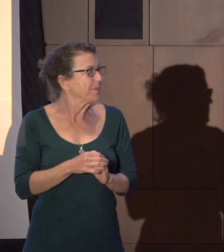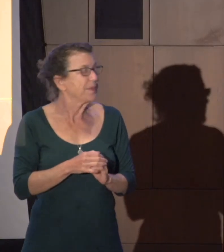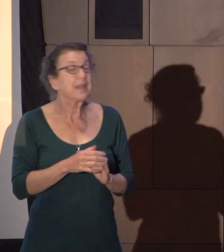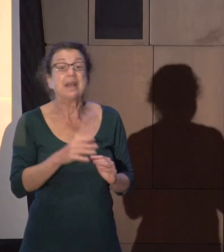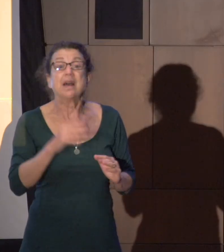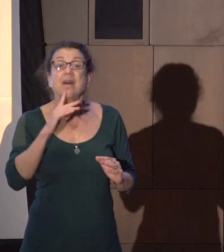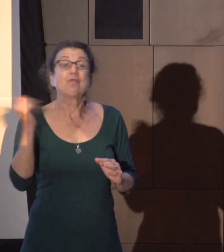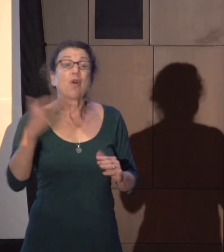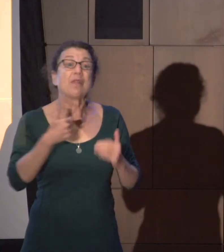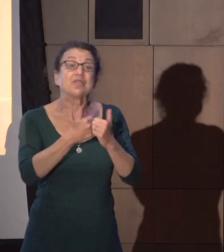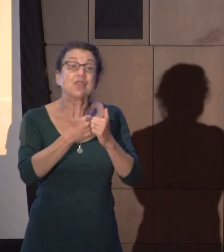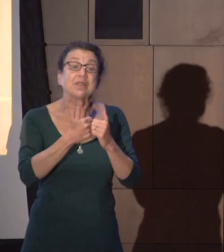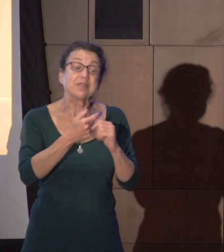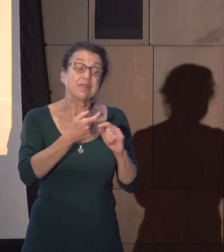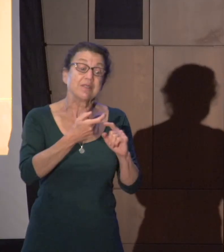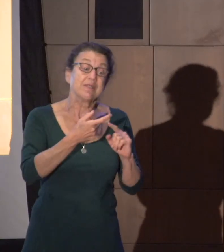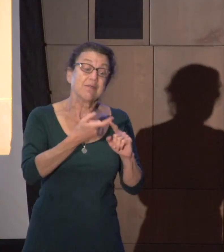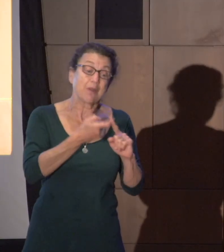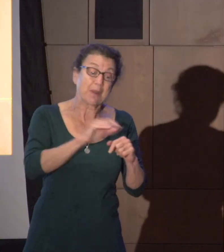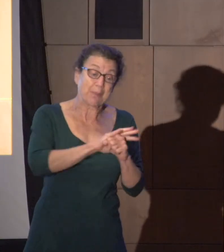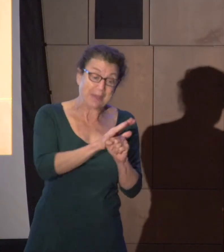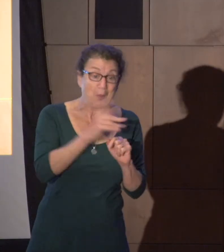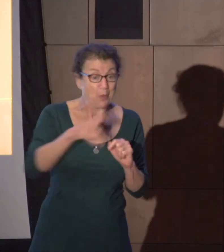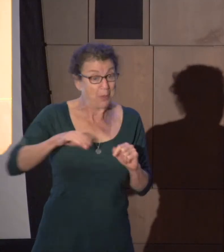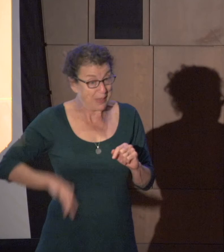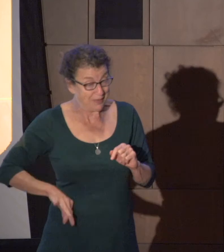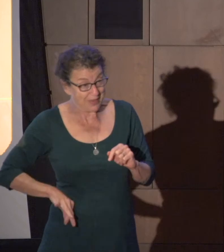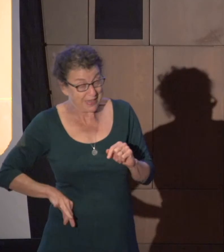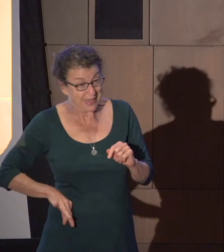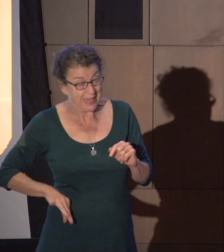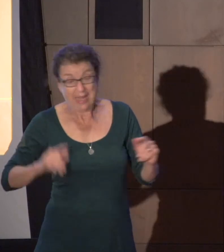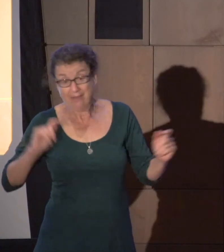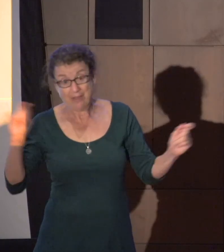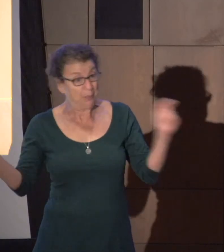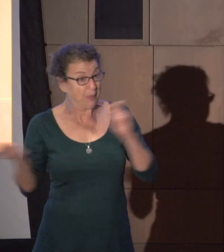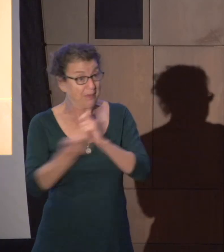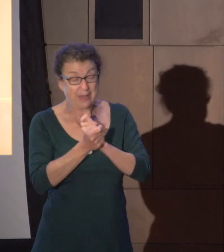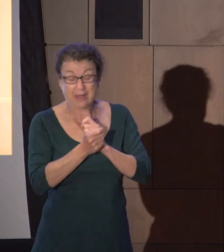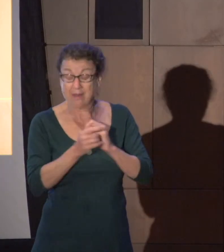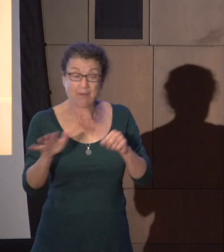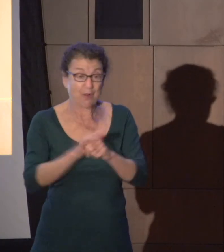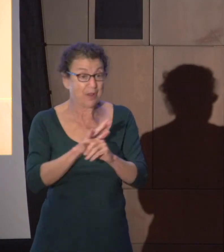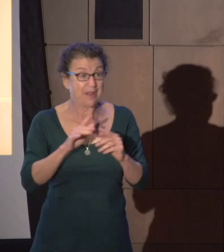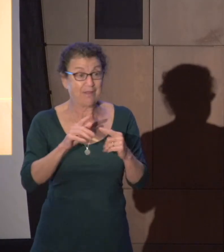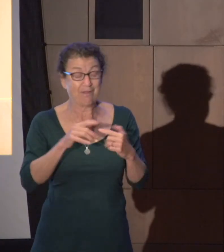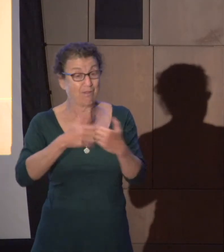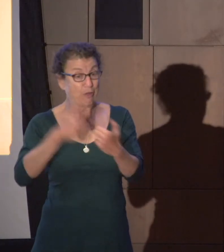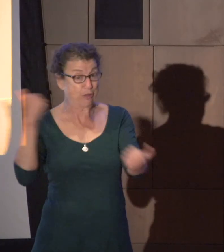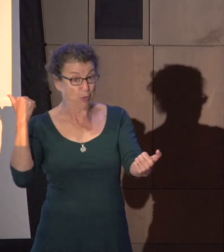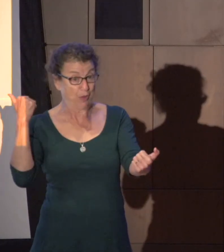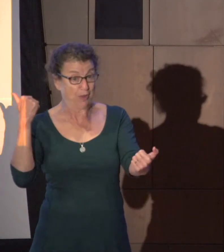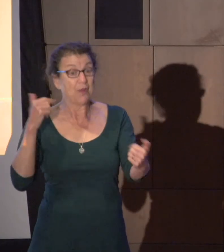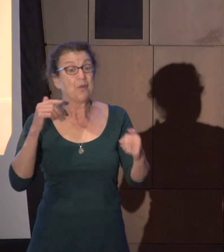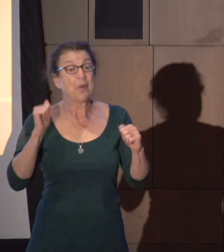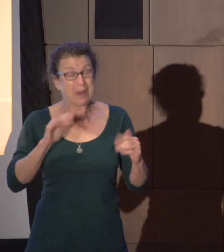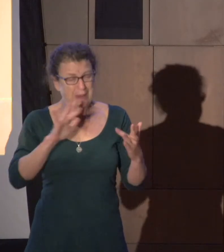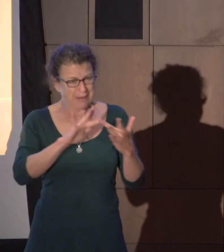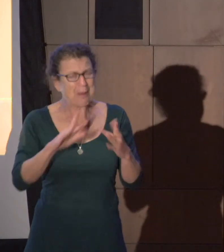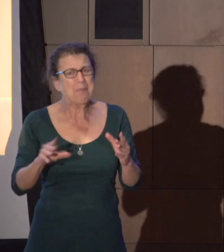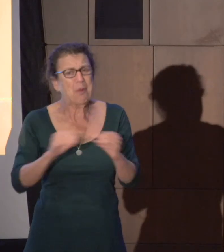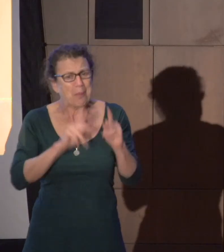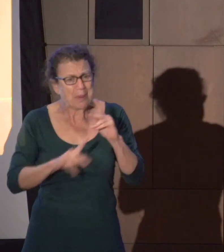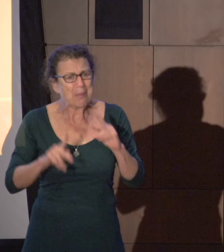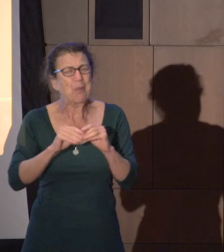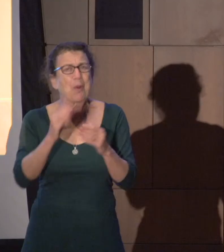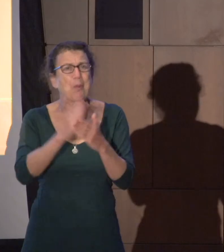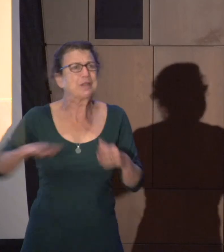And for all the challenges brought about by the pandemic, one benefit of having to pivot and go exclusively virtual is that we have been able to reach more people in more